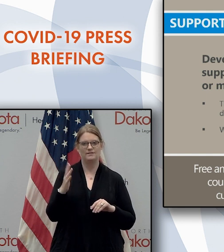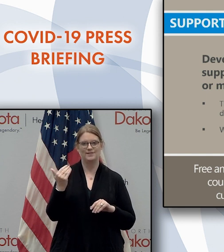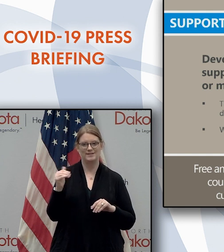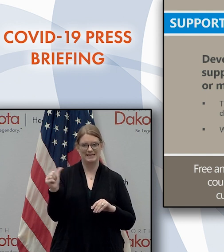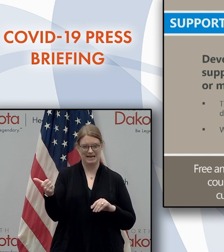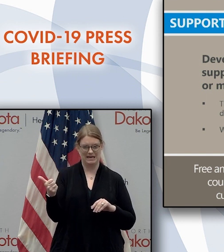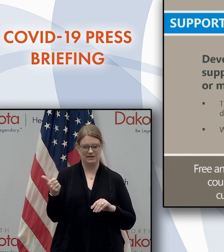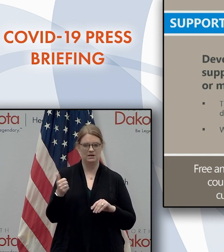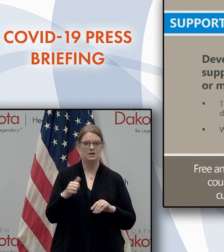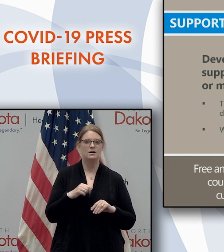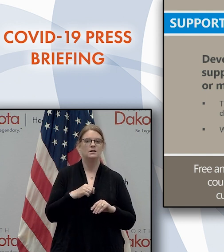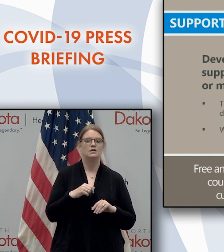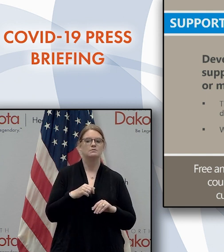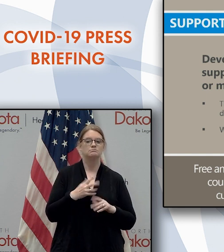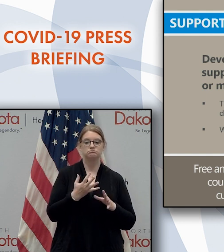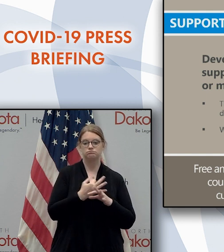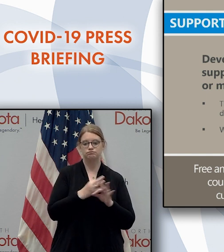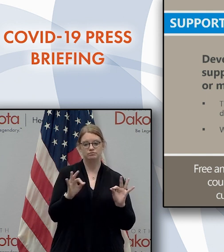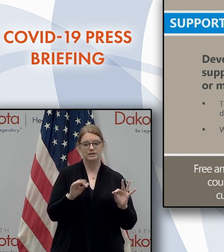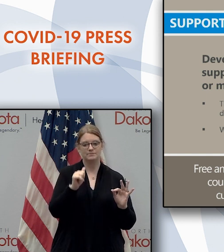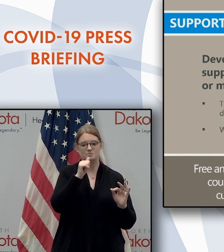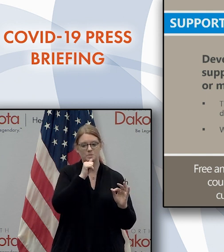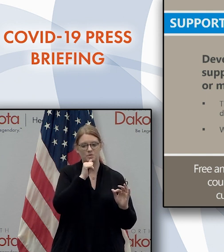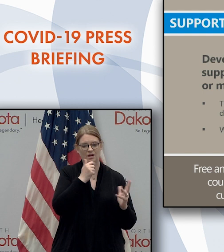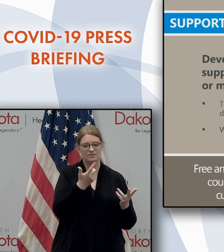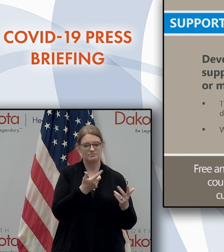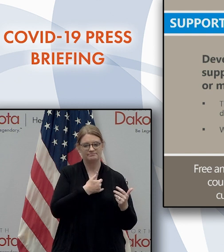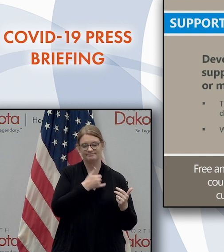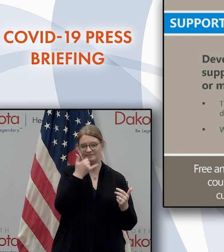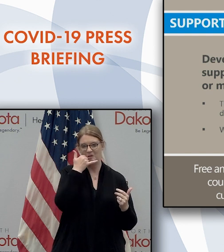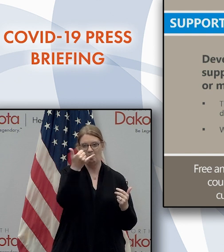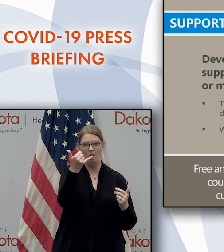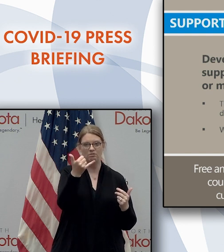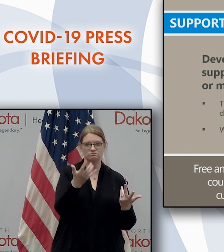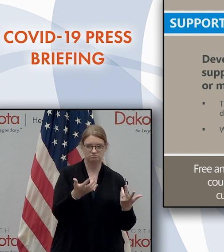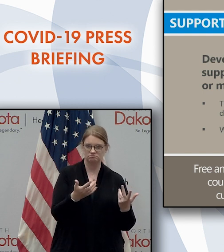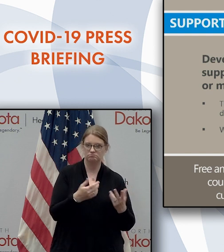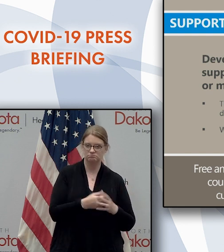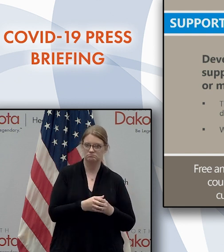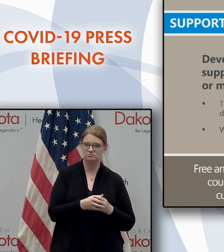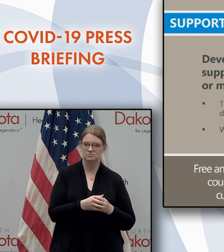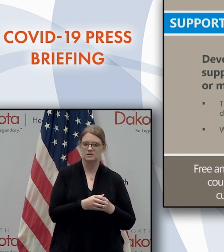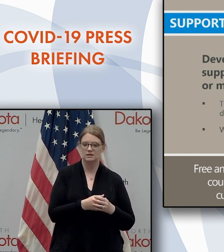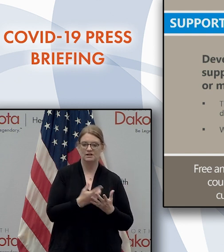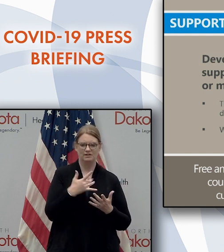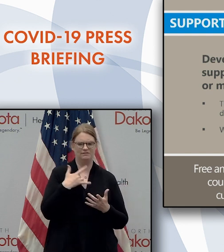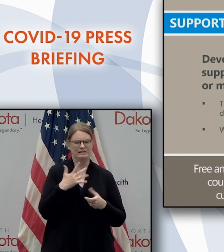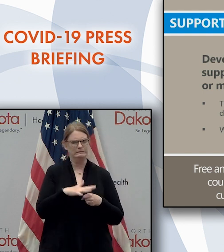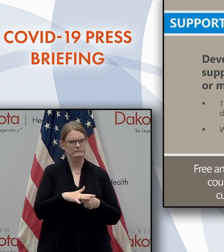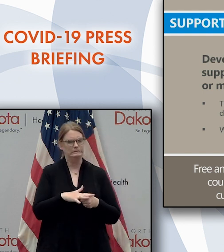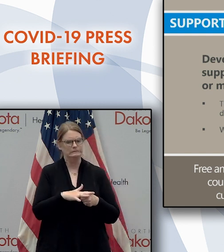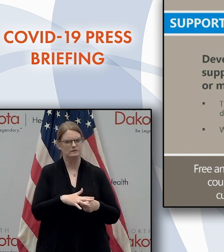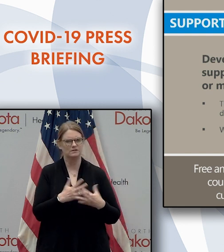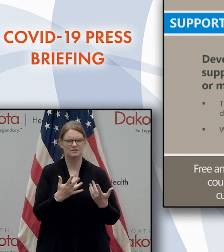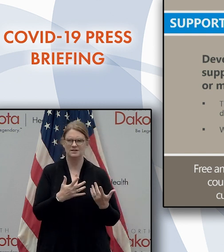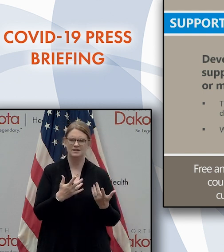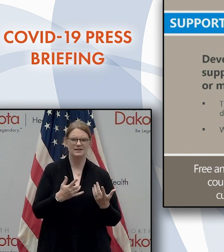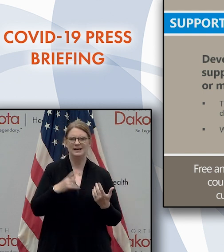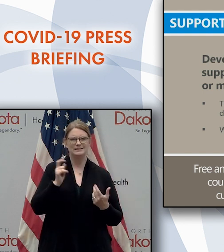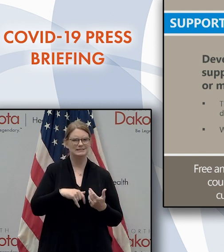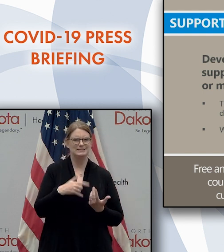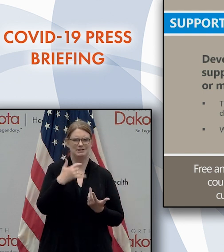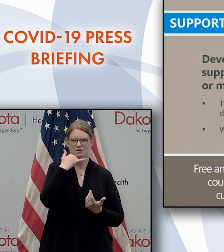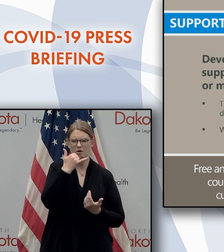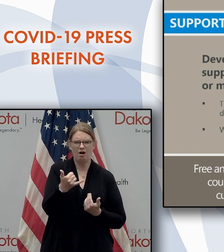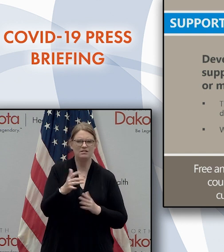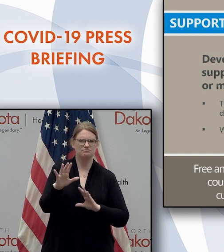701-223-1510. Free, confidential. Don't hesitate. Give them a call if you're under stress and need to talk to